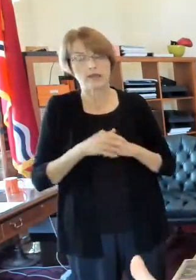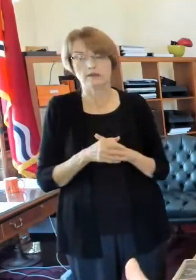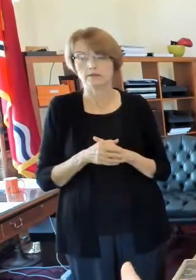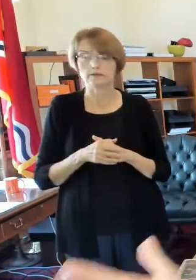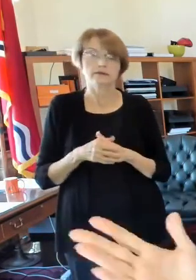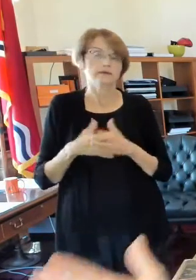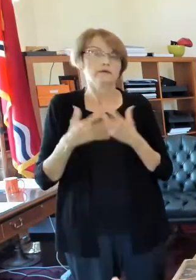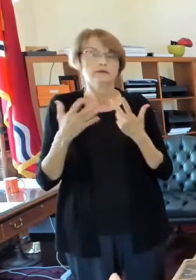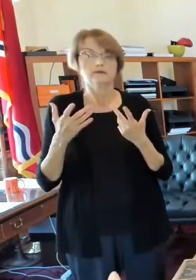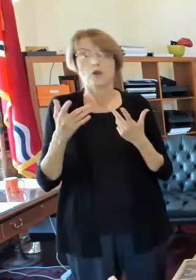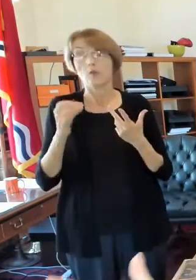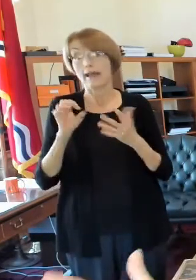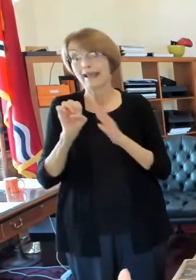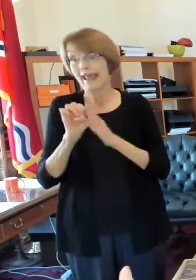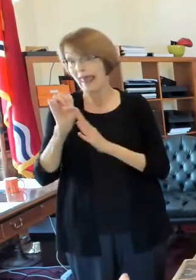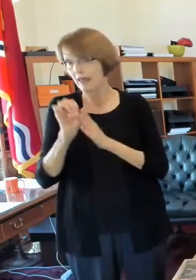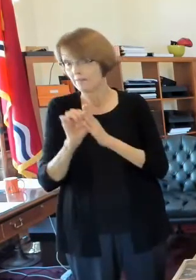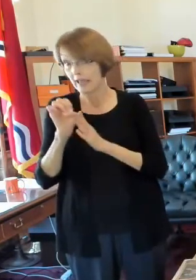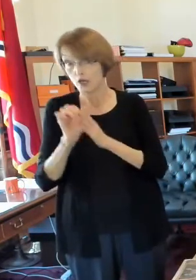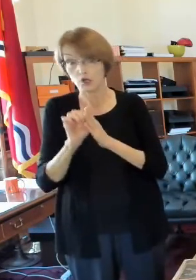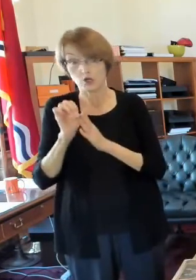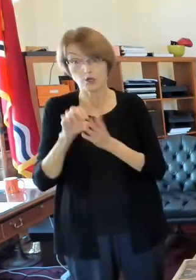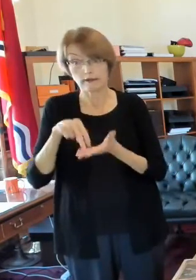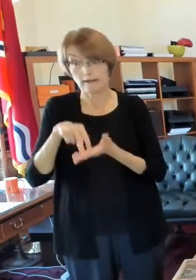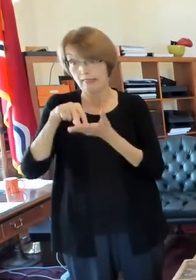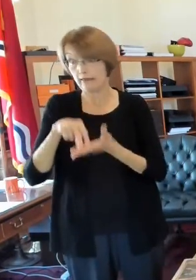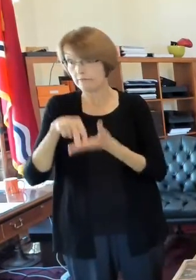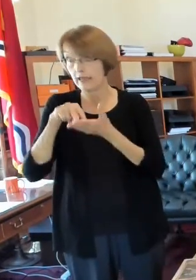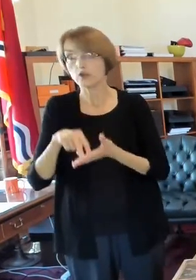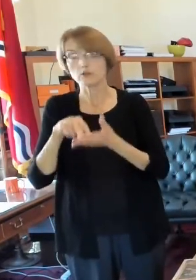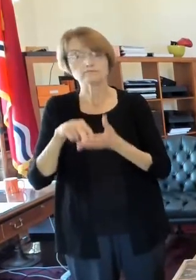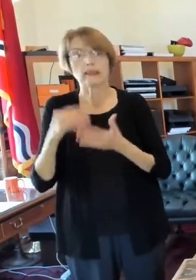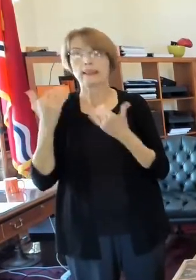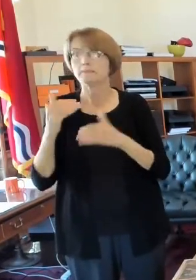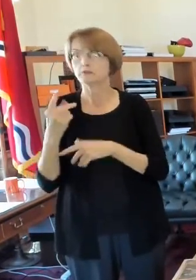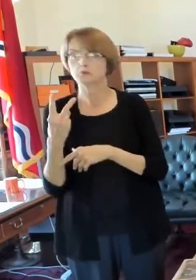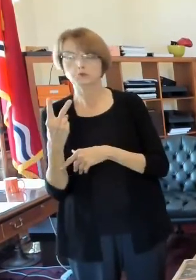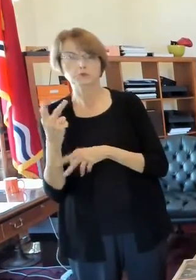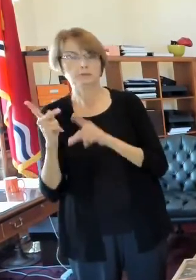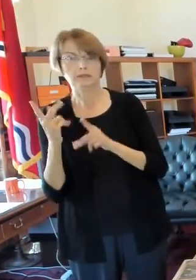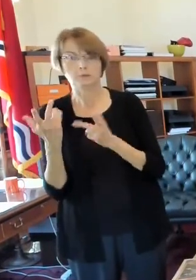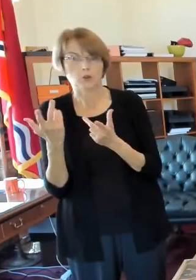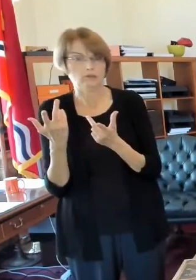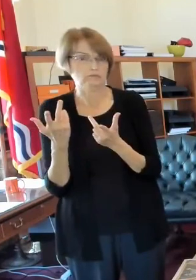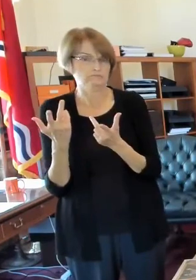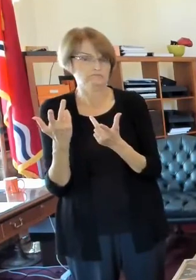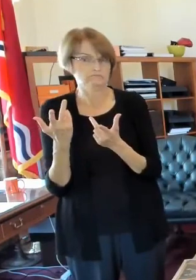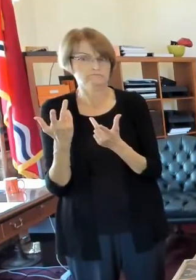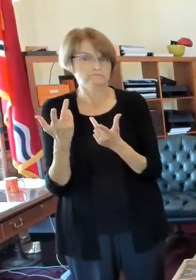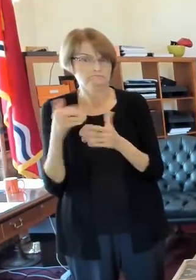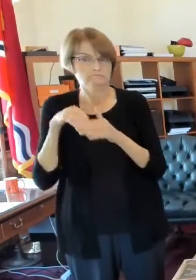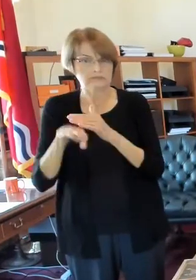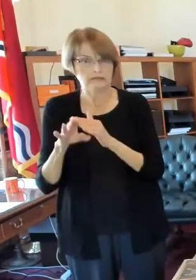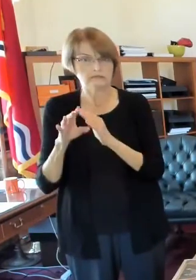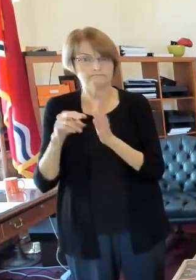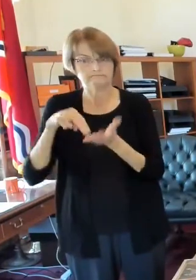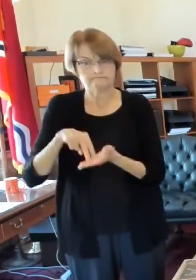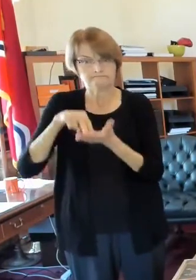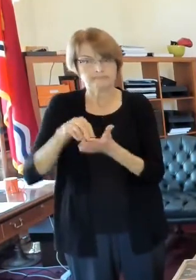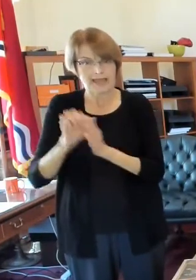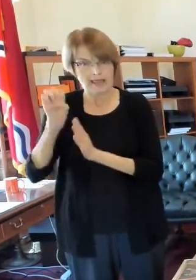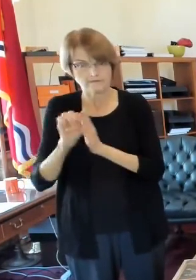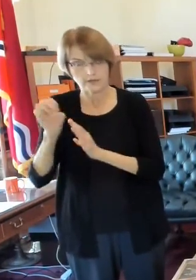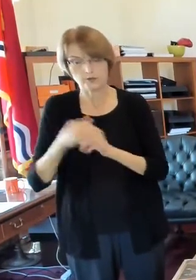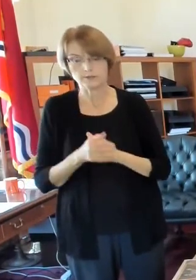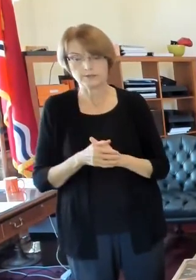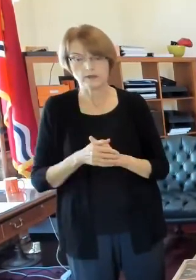only a couple of people in the elevator, depending on how big the elevator is. So yes, we'll post a link to that, and I think there's a